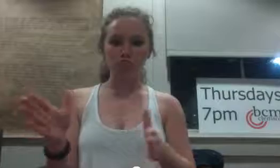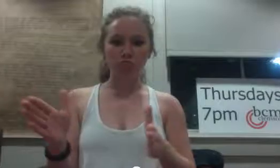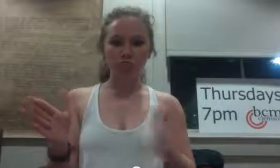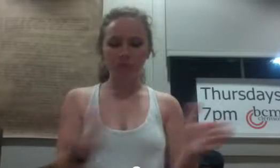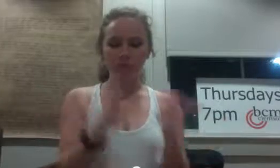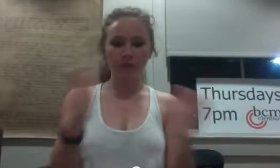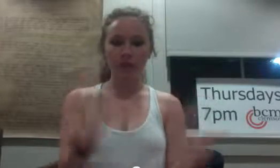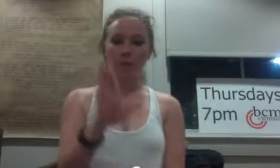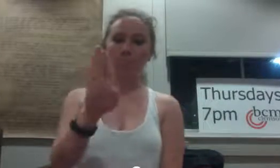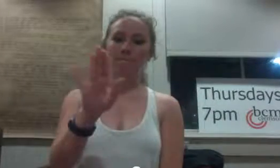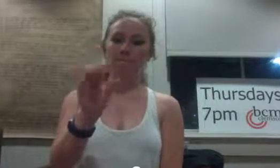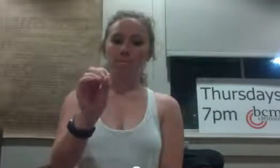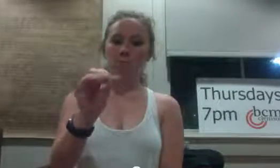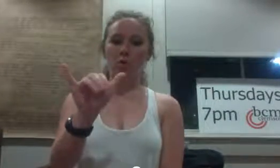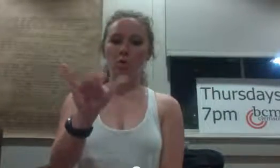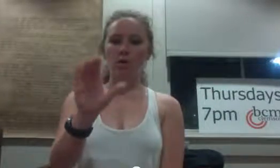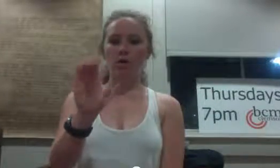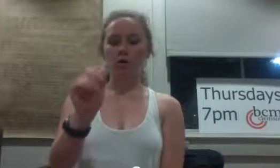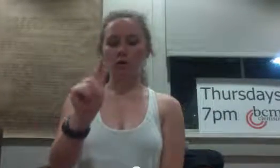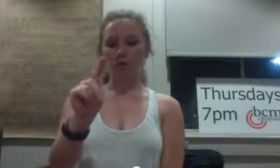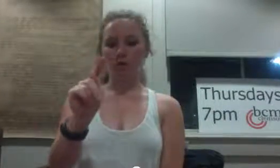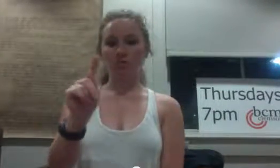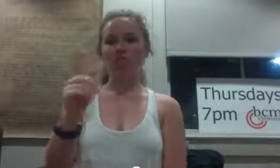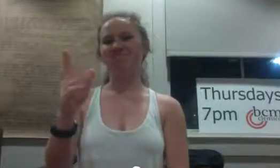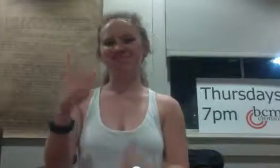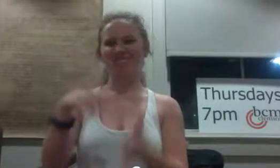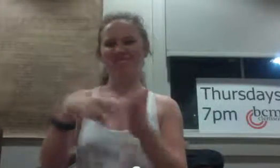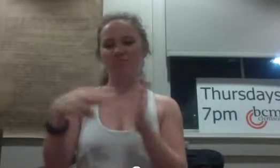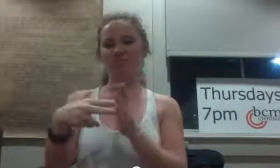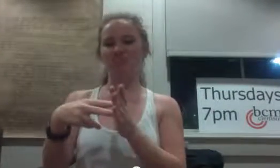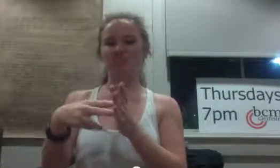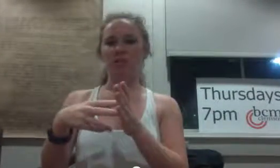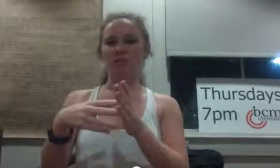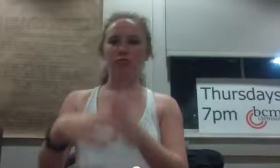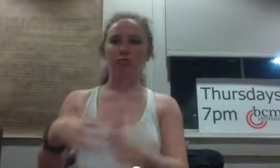Martin Luther King started planning boycotts,